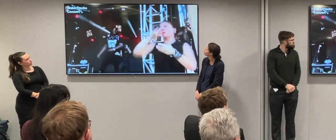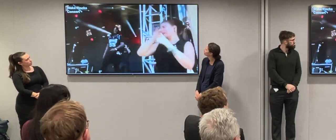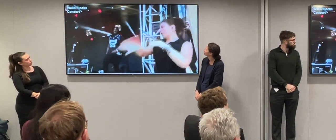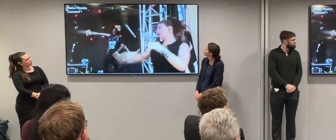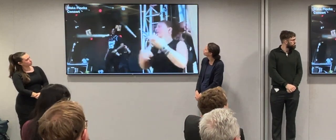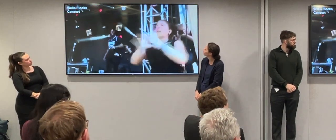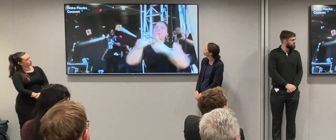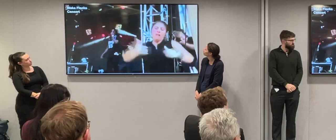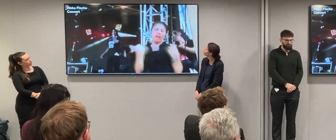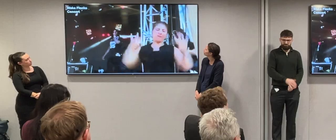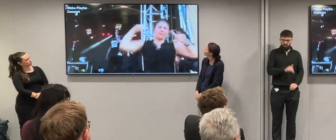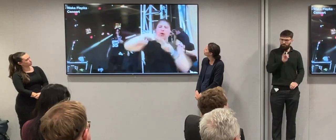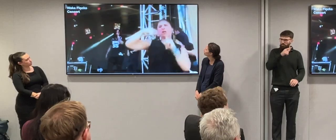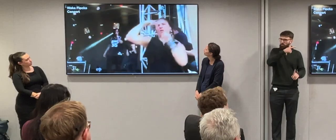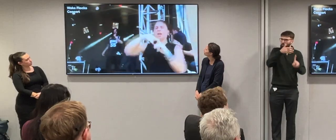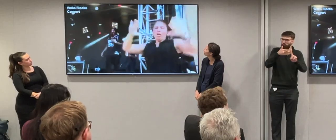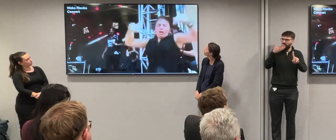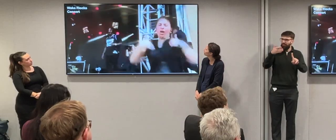you probably know this.